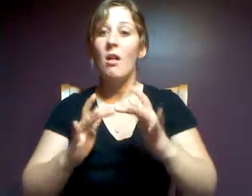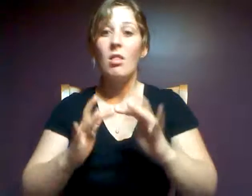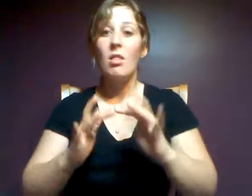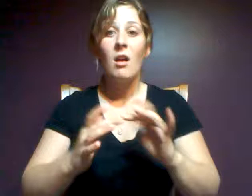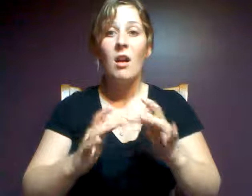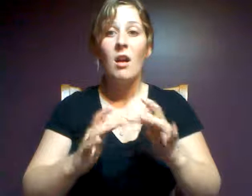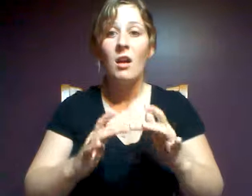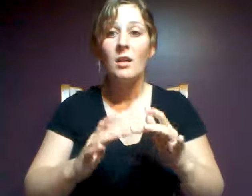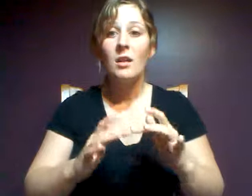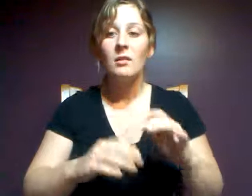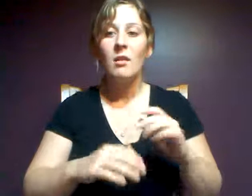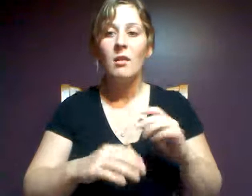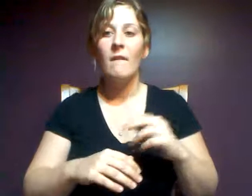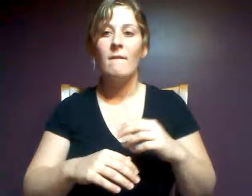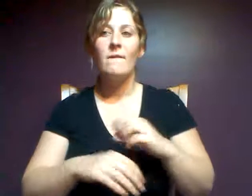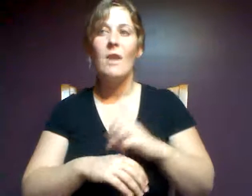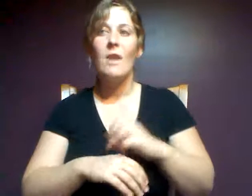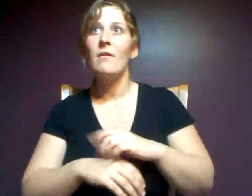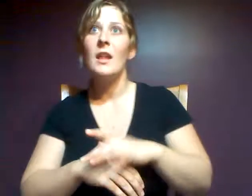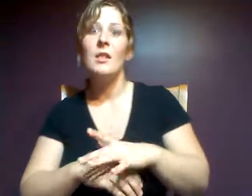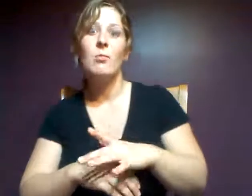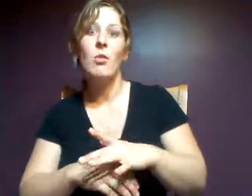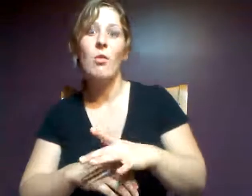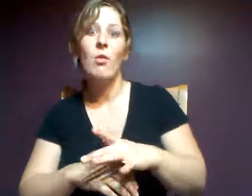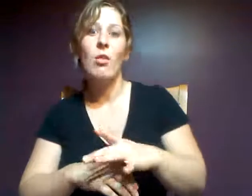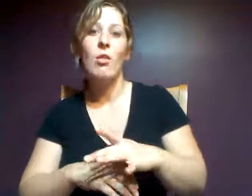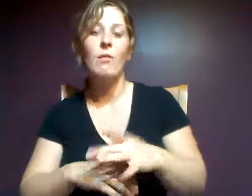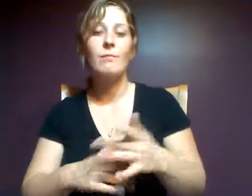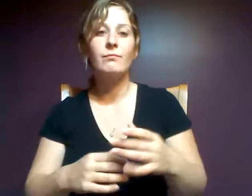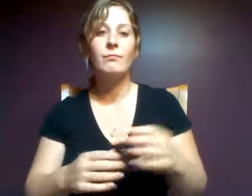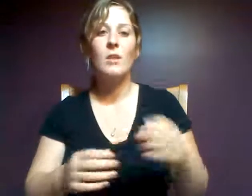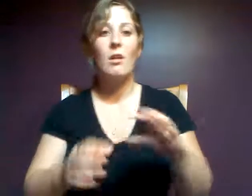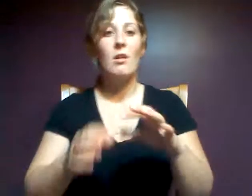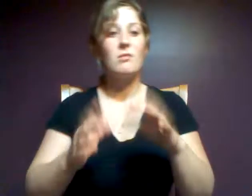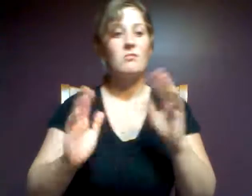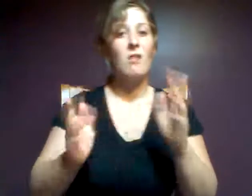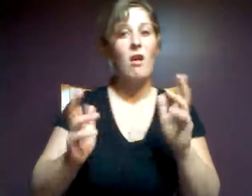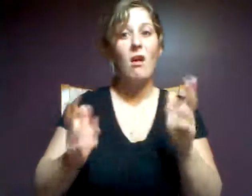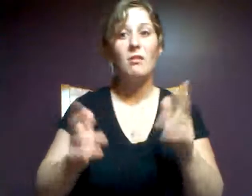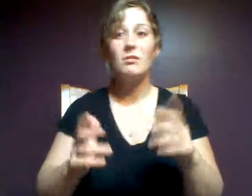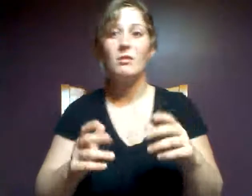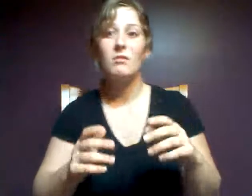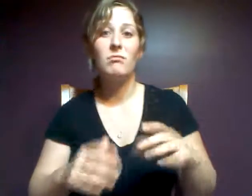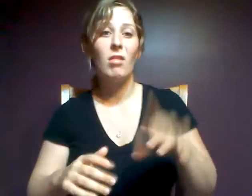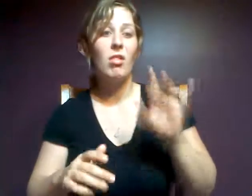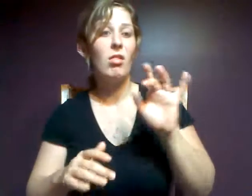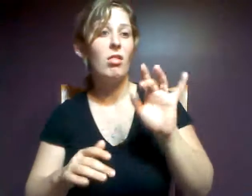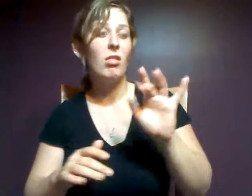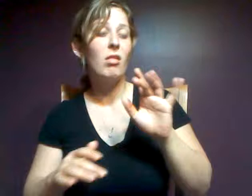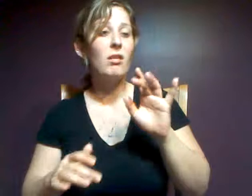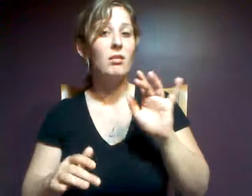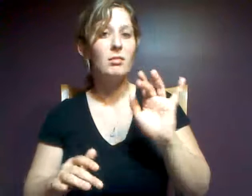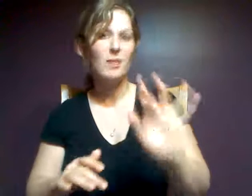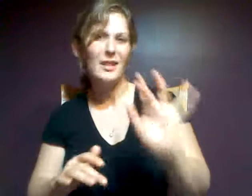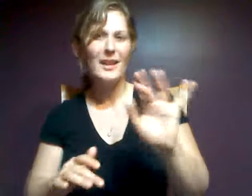Talking, messaging, liking, commenting, sharing, posting, it never ends. Never before have we been